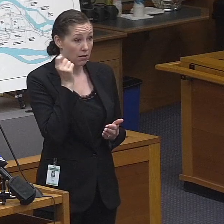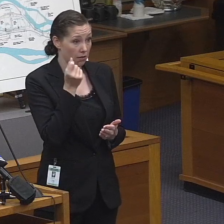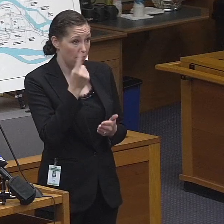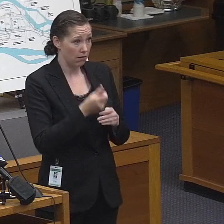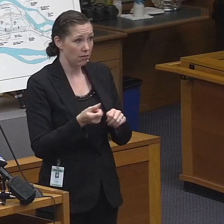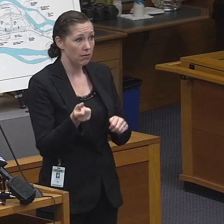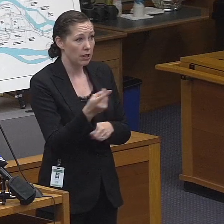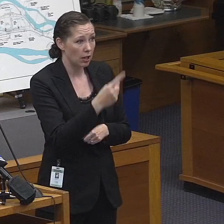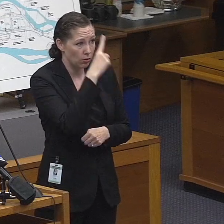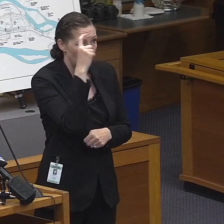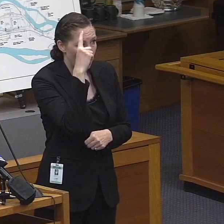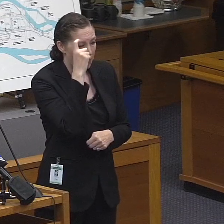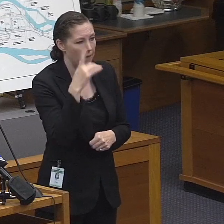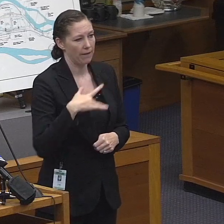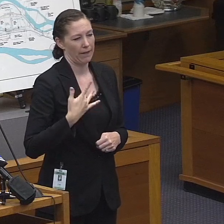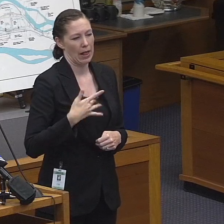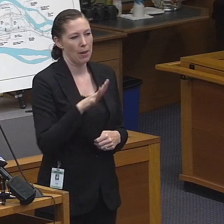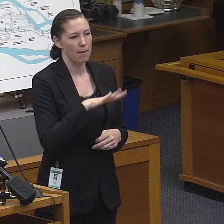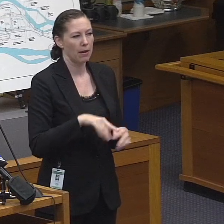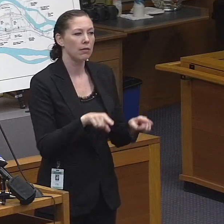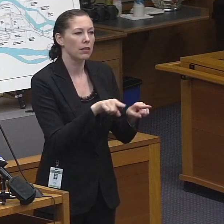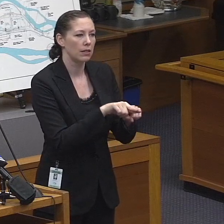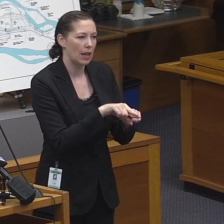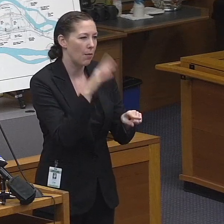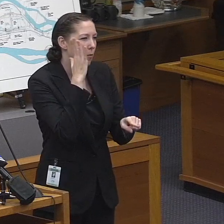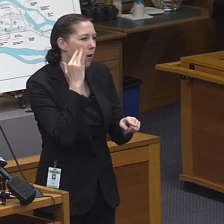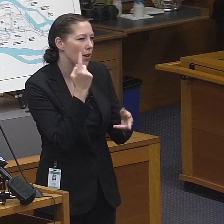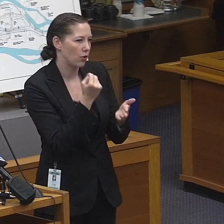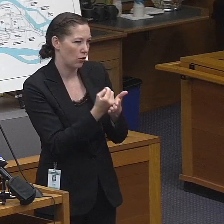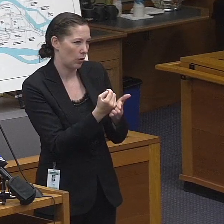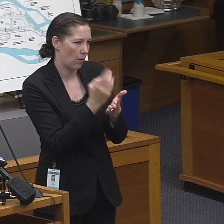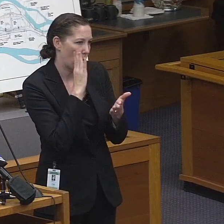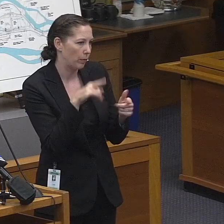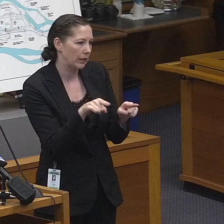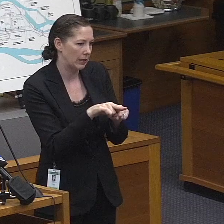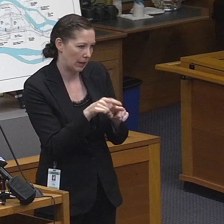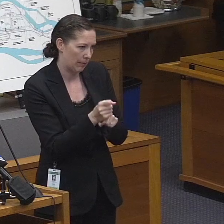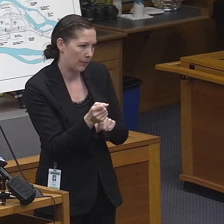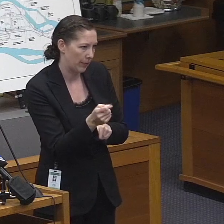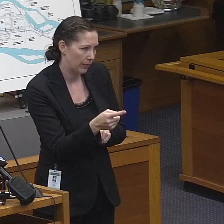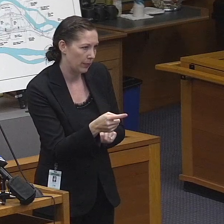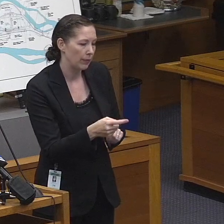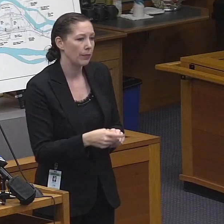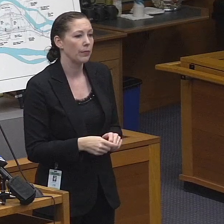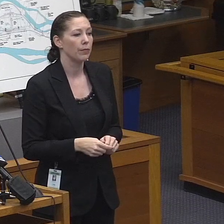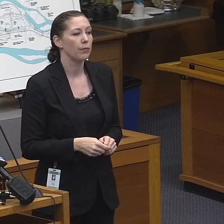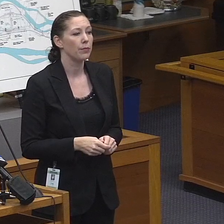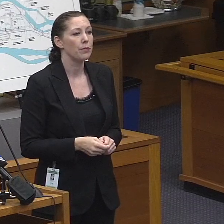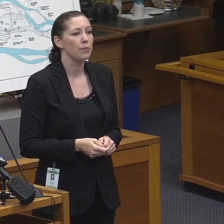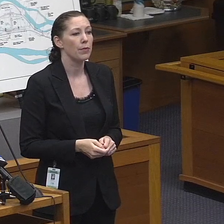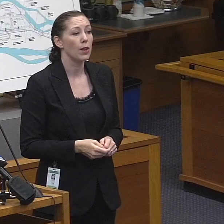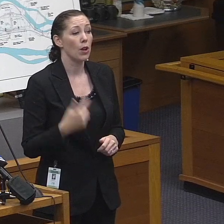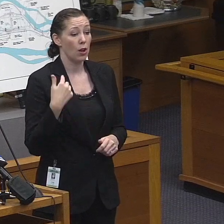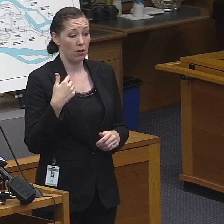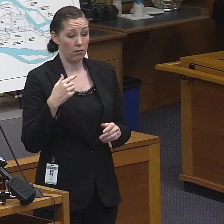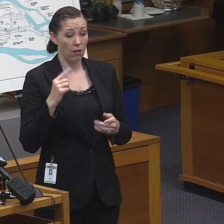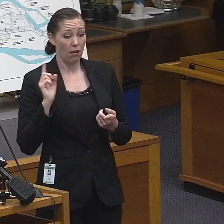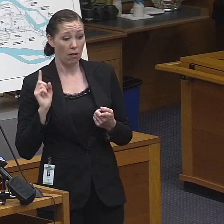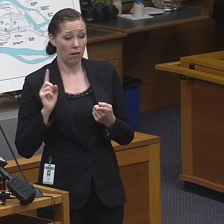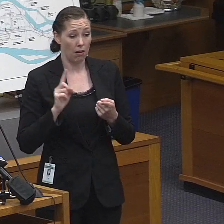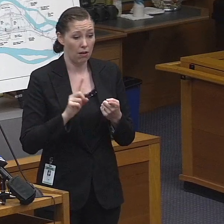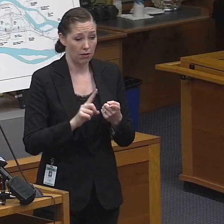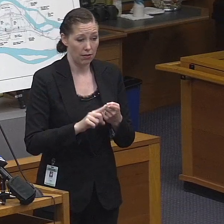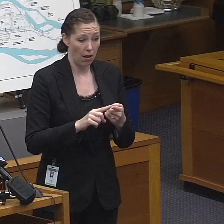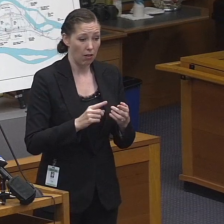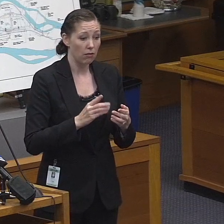we implement the same treatment system. But by then, we will fully understand what the